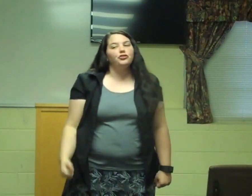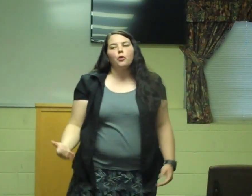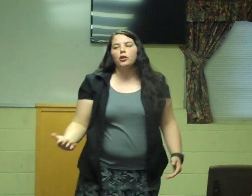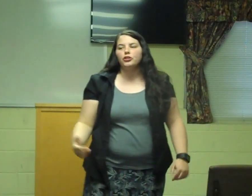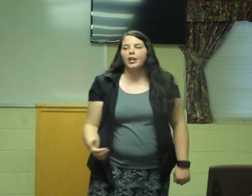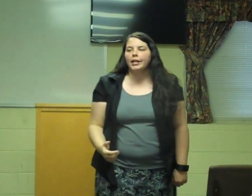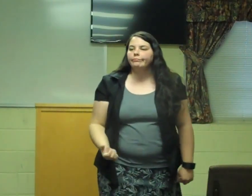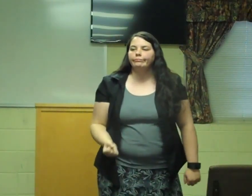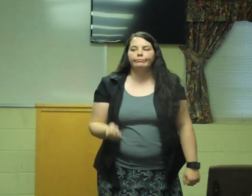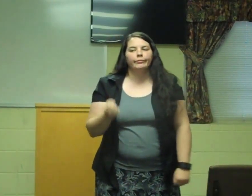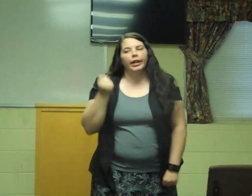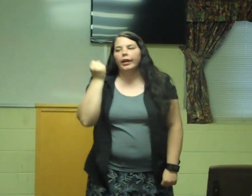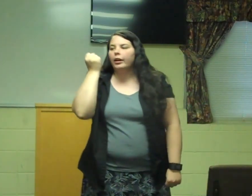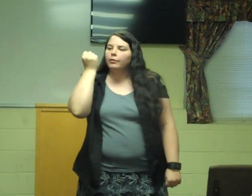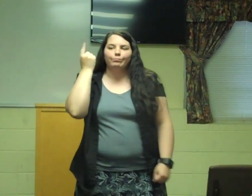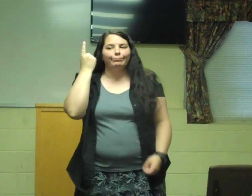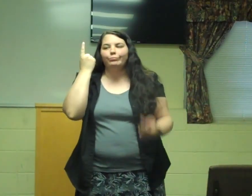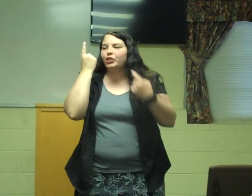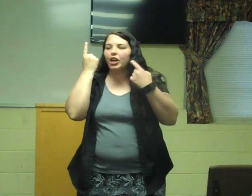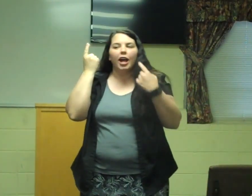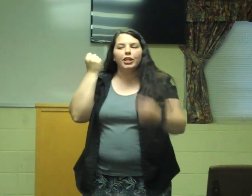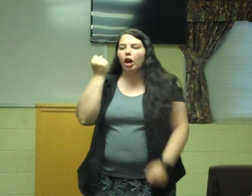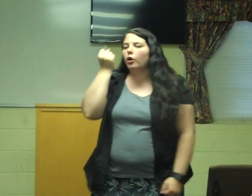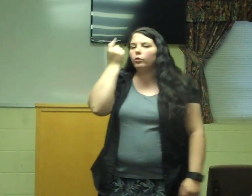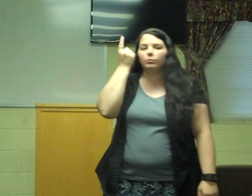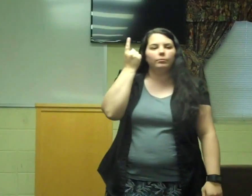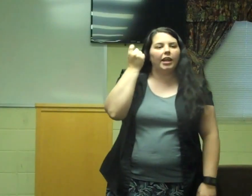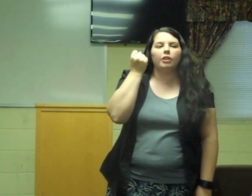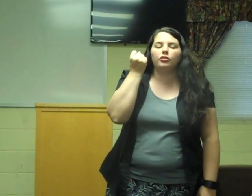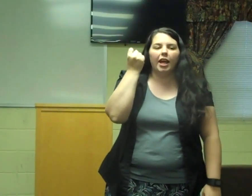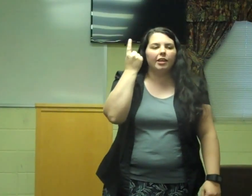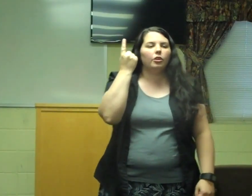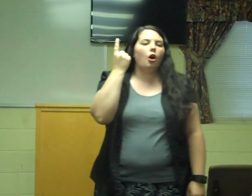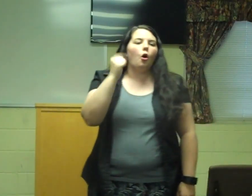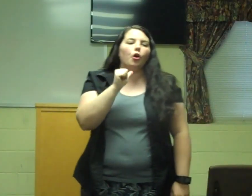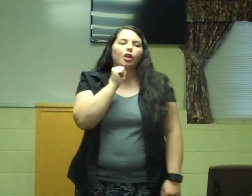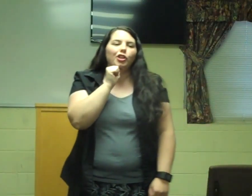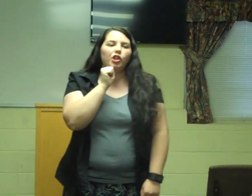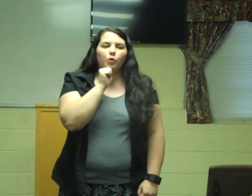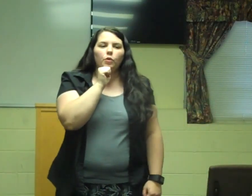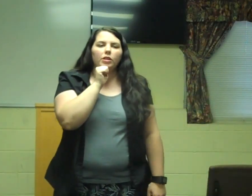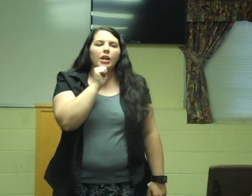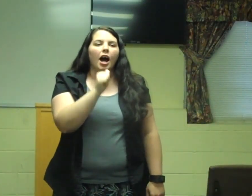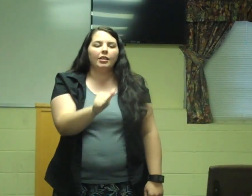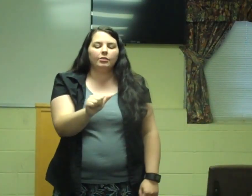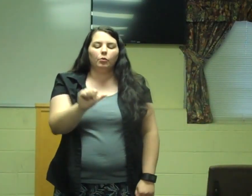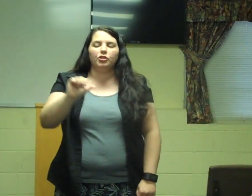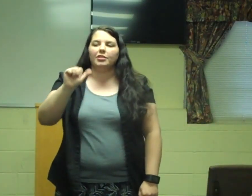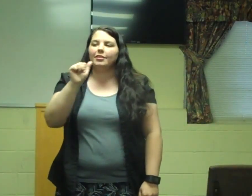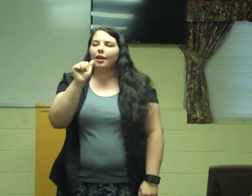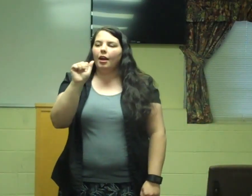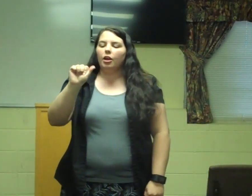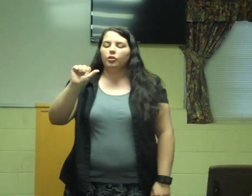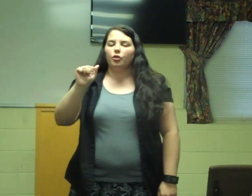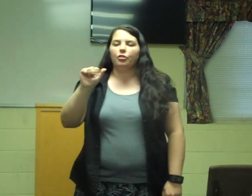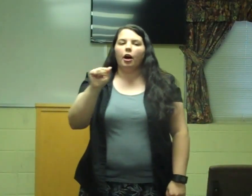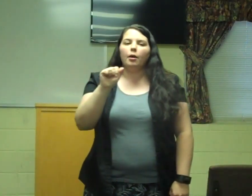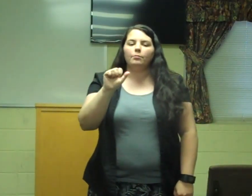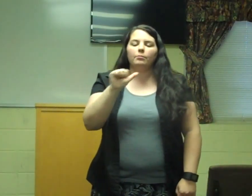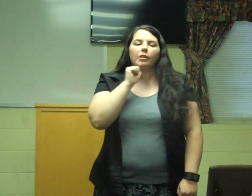Don't understand? Shake your head no and understand. Or you can do not, which is your thumb